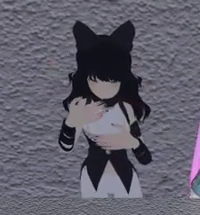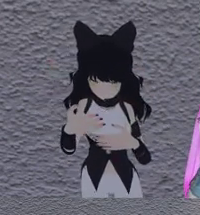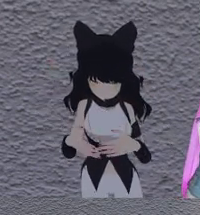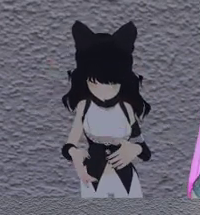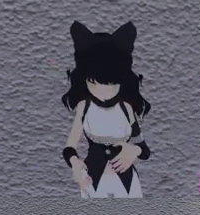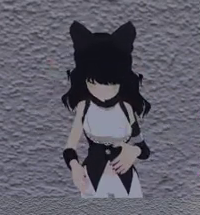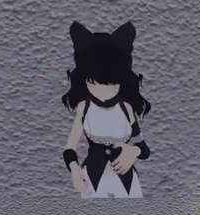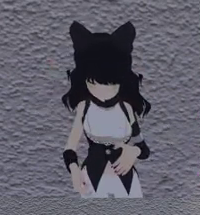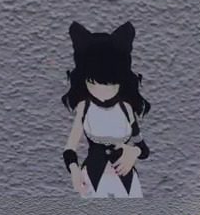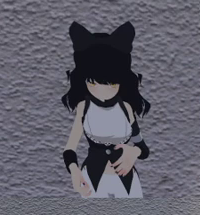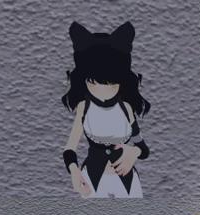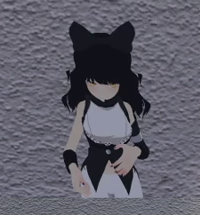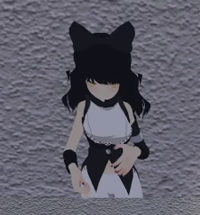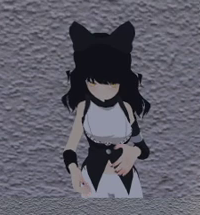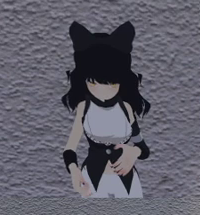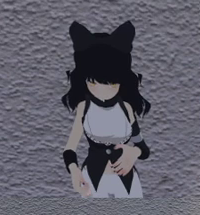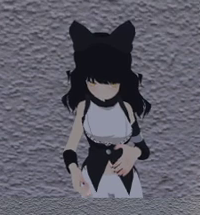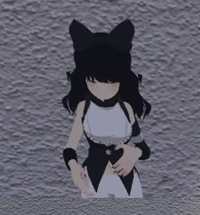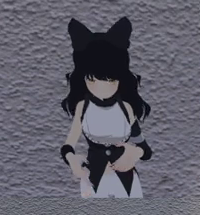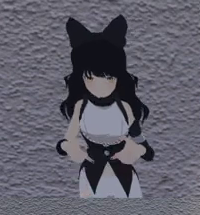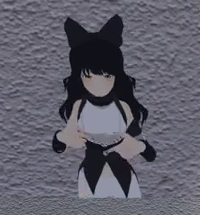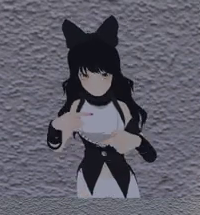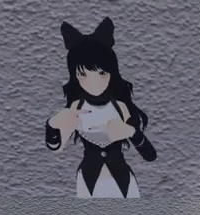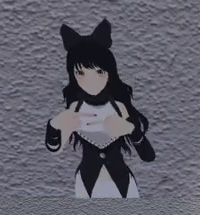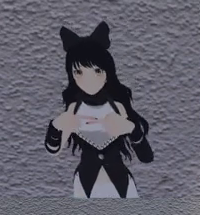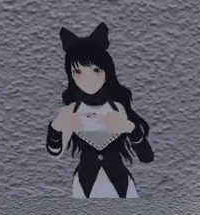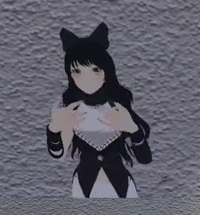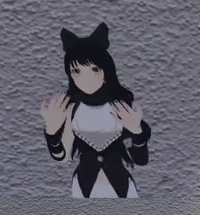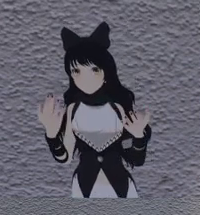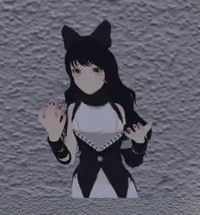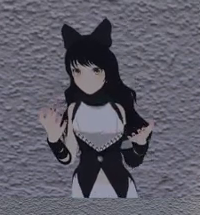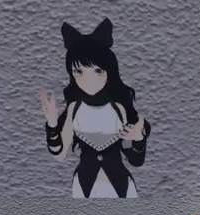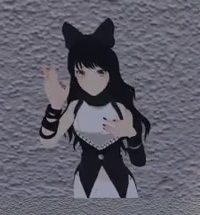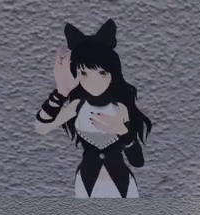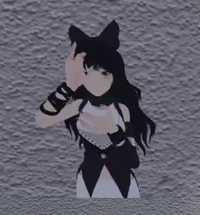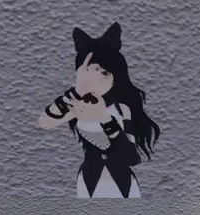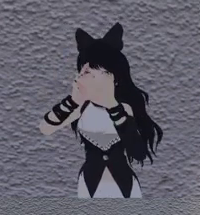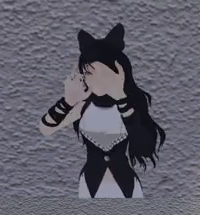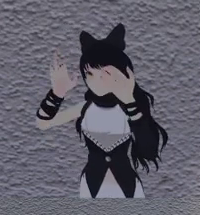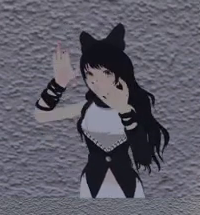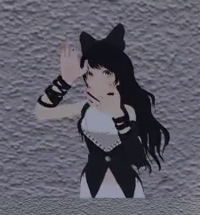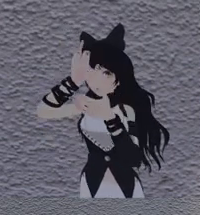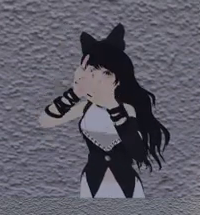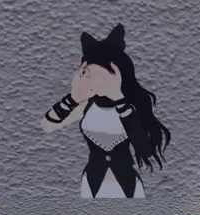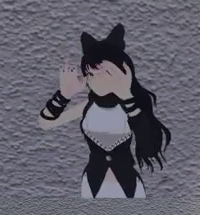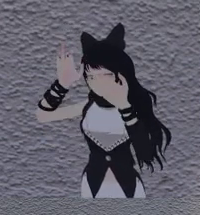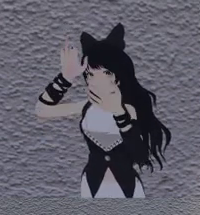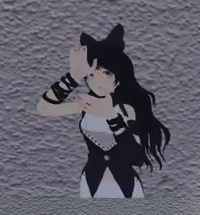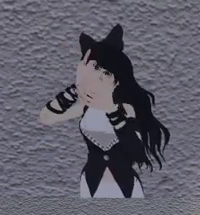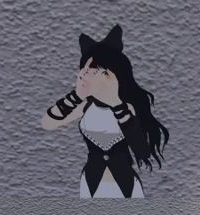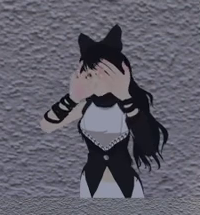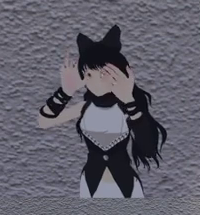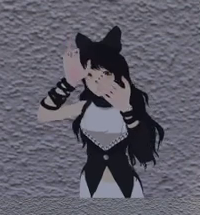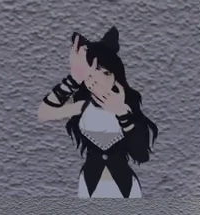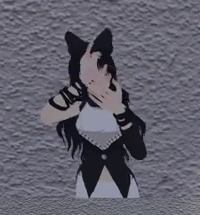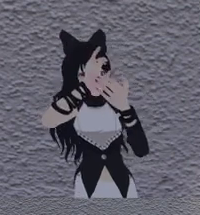We got 3 cameras up here now. Okay. Next. Now, what's the sign? Confused.